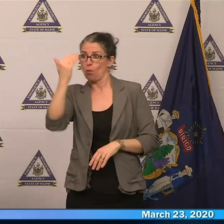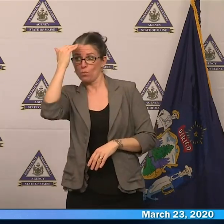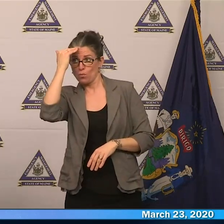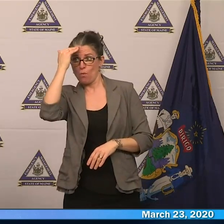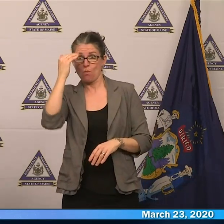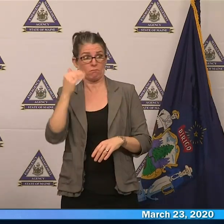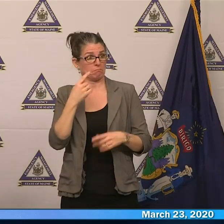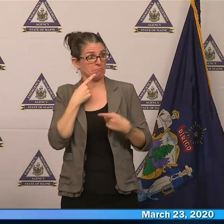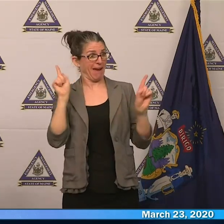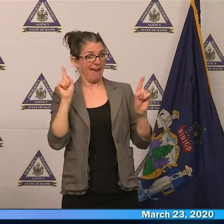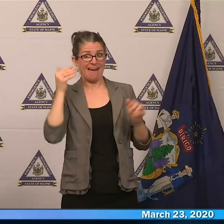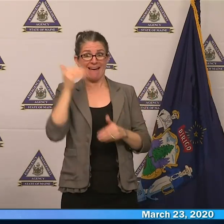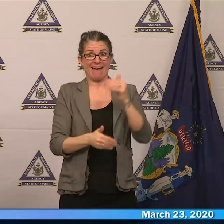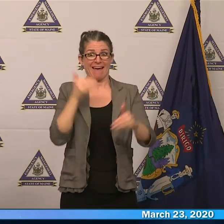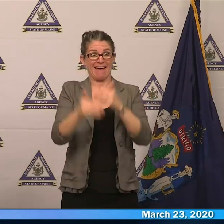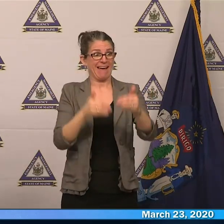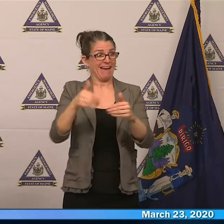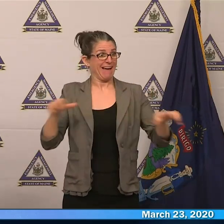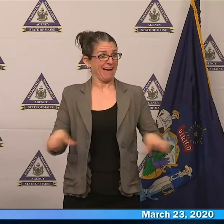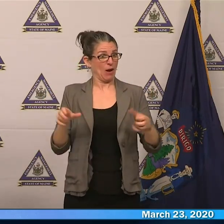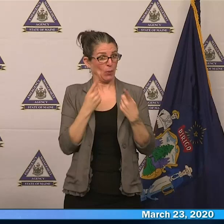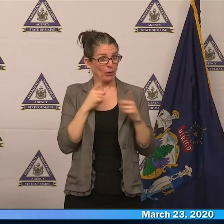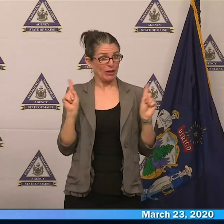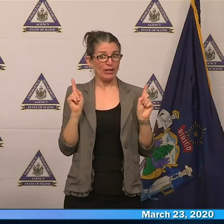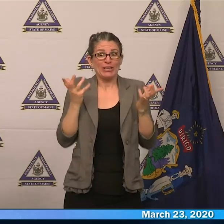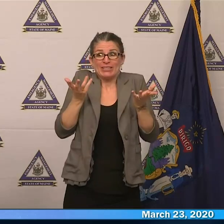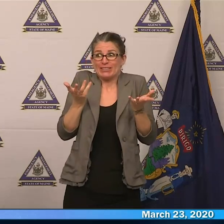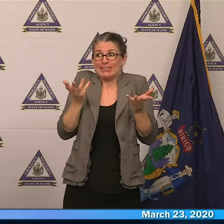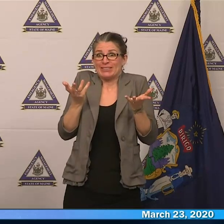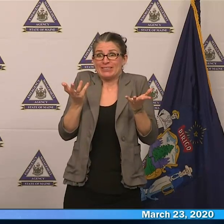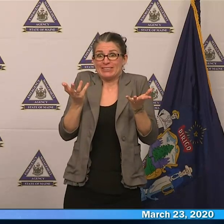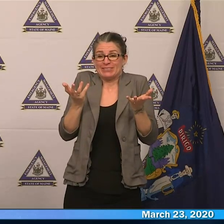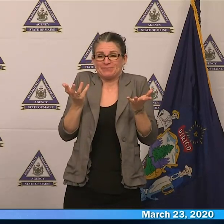working? And it's a great question.